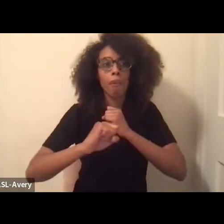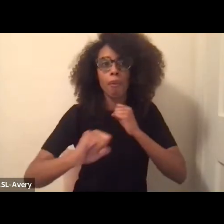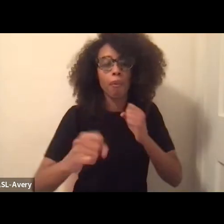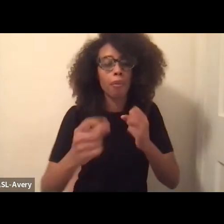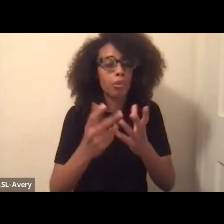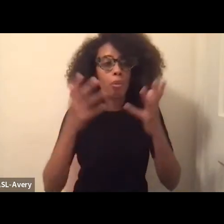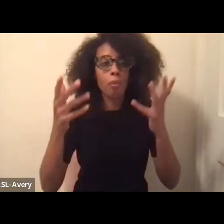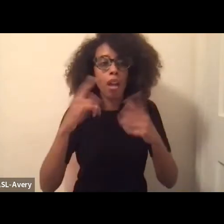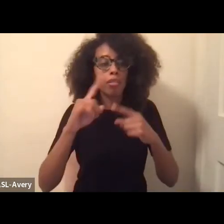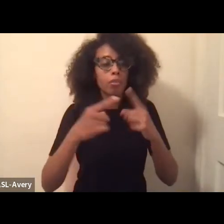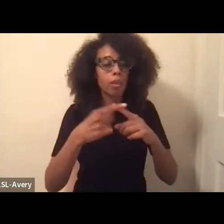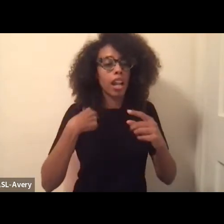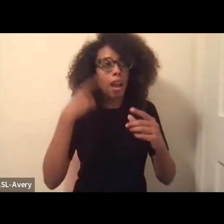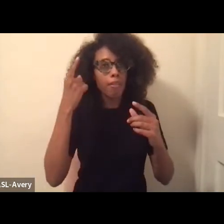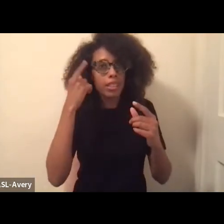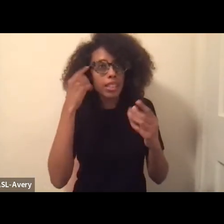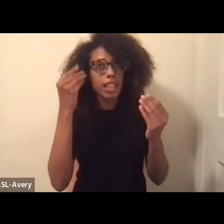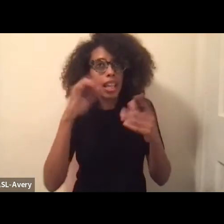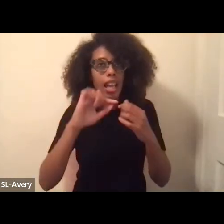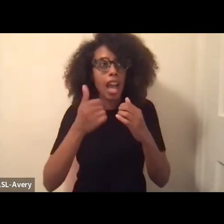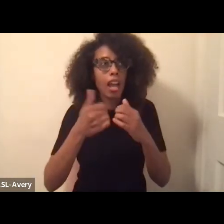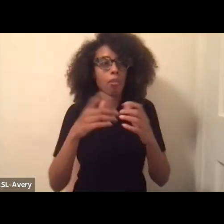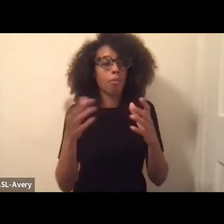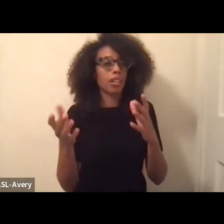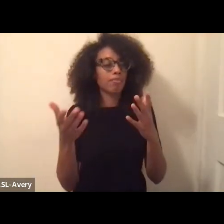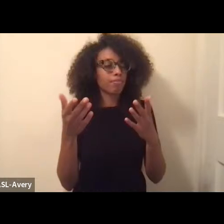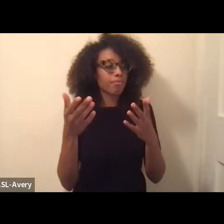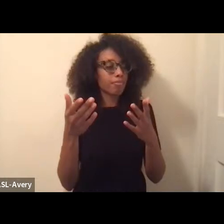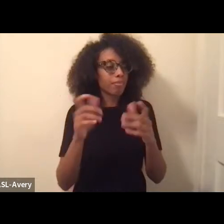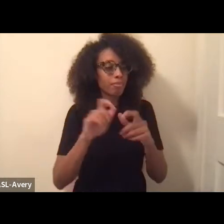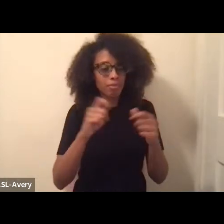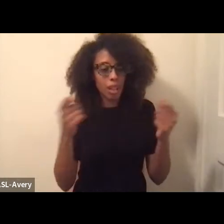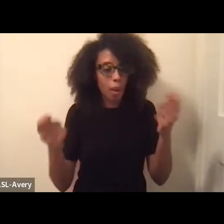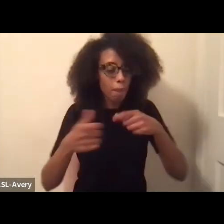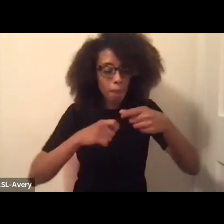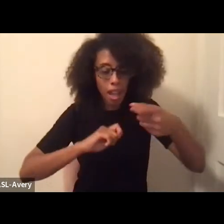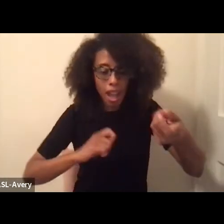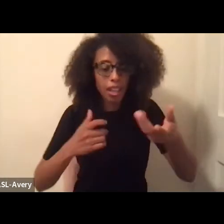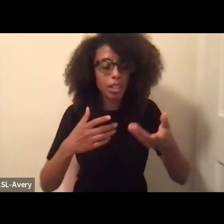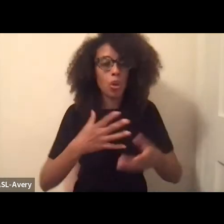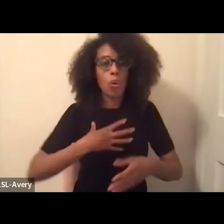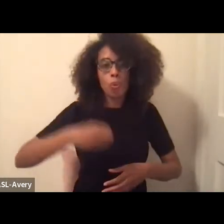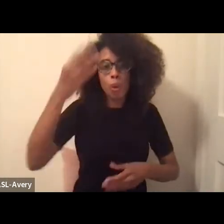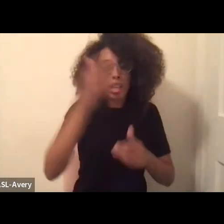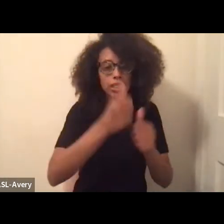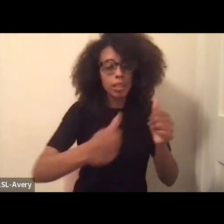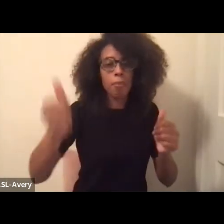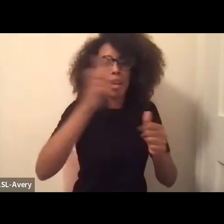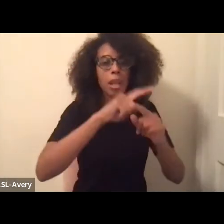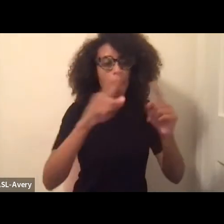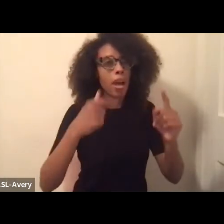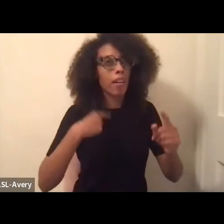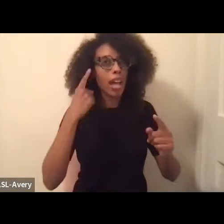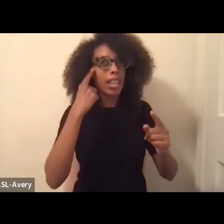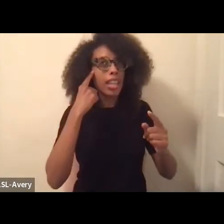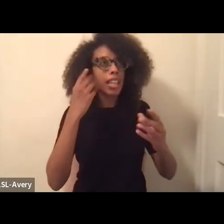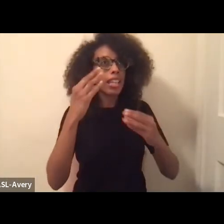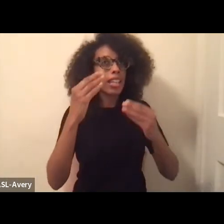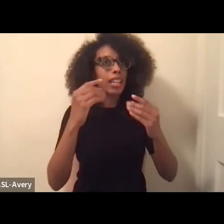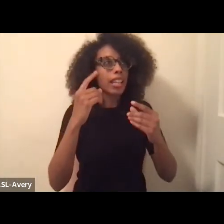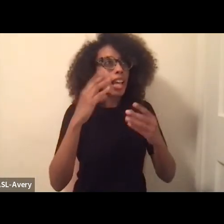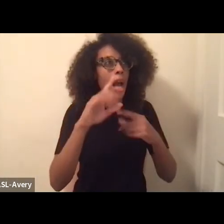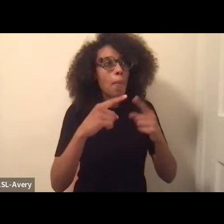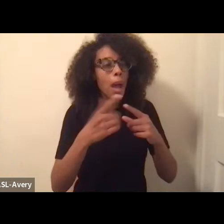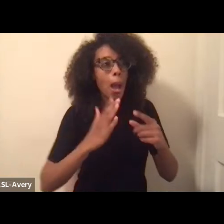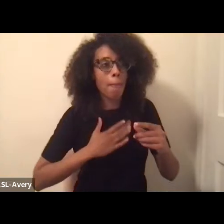white supremacy? You know, I think about my own emergence, that my own emergence was because my mother is an